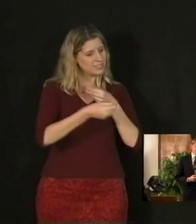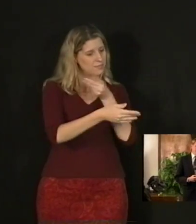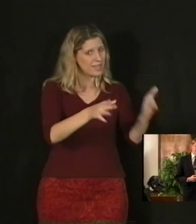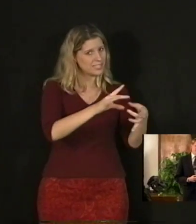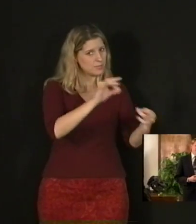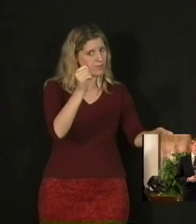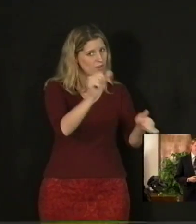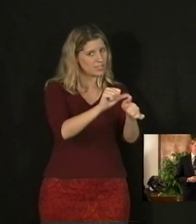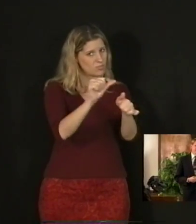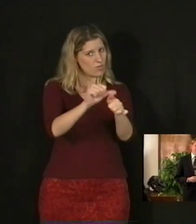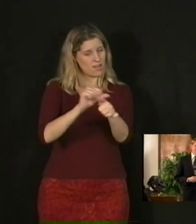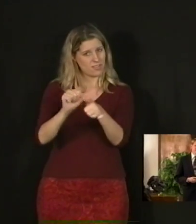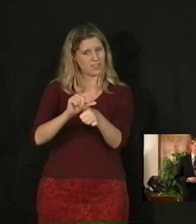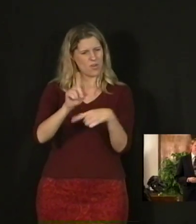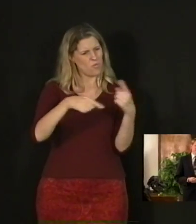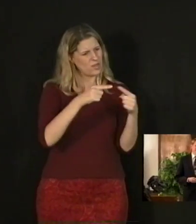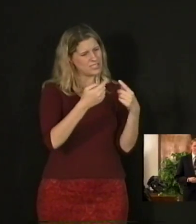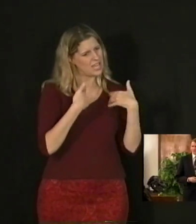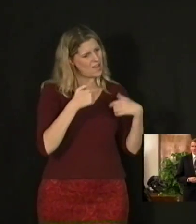time to answer your prayers?